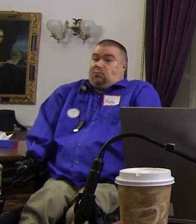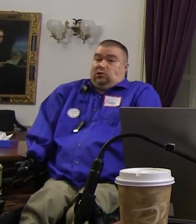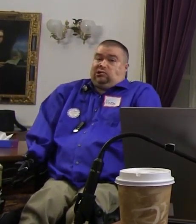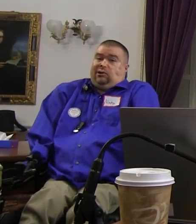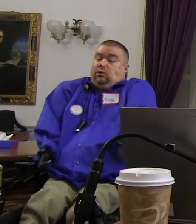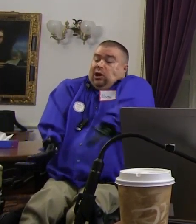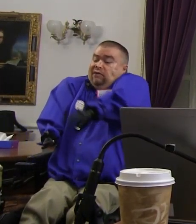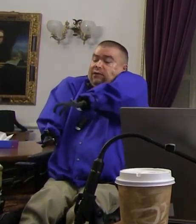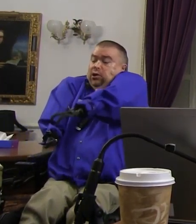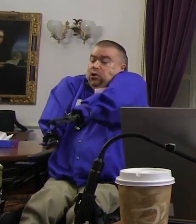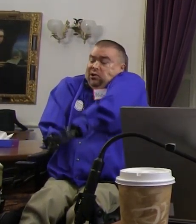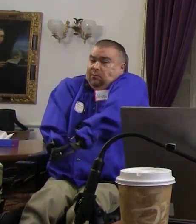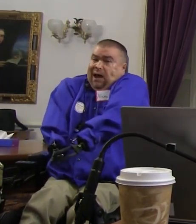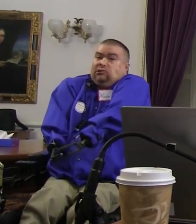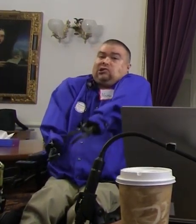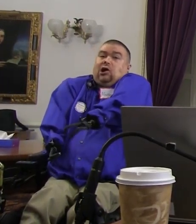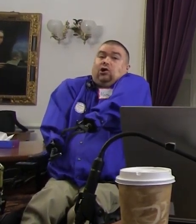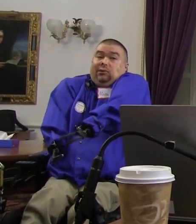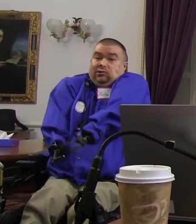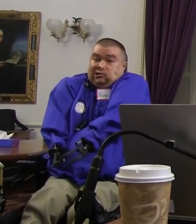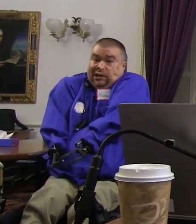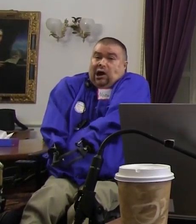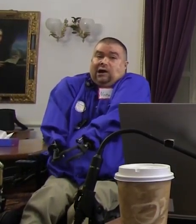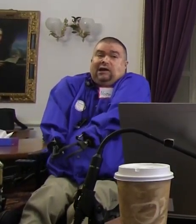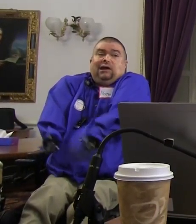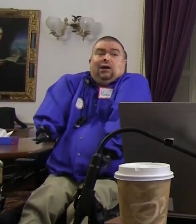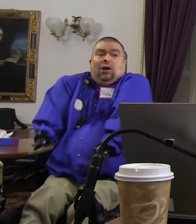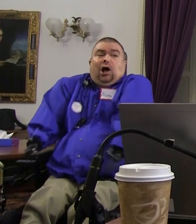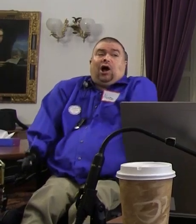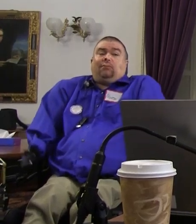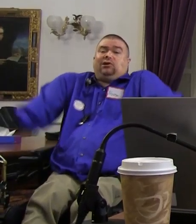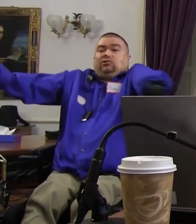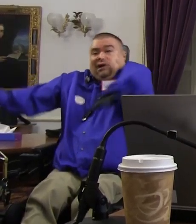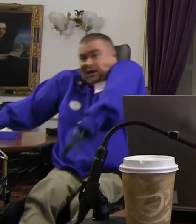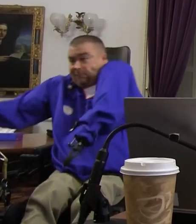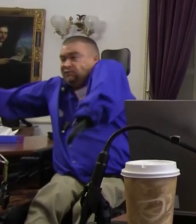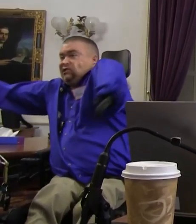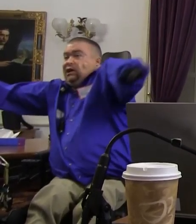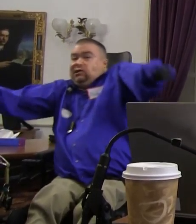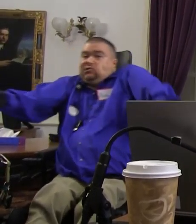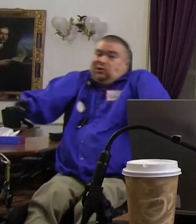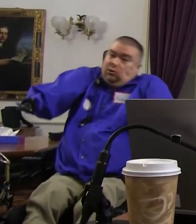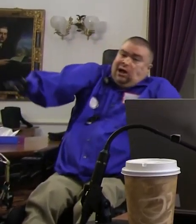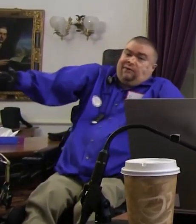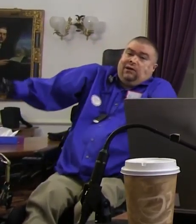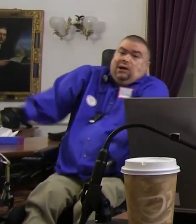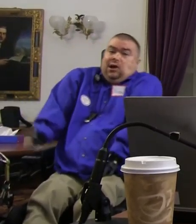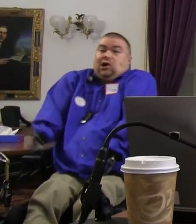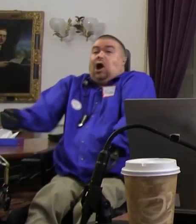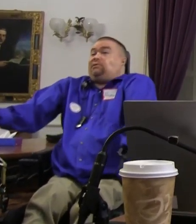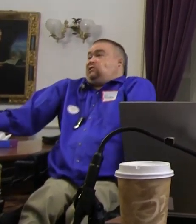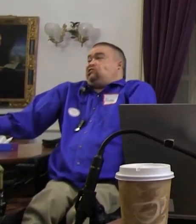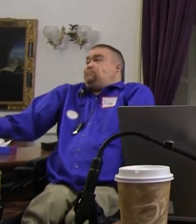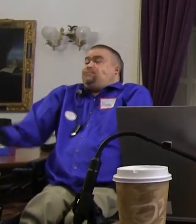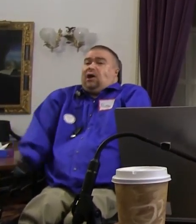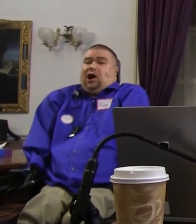team sport so we do a lot of we do power soccer we do sled hockey adaptive sailings we do a lot of